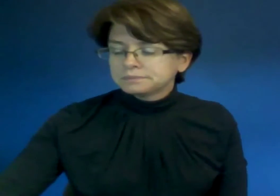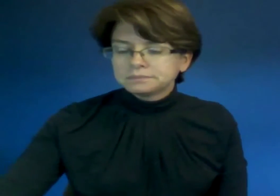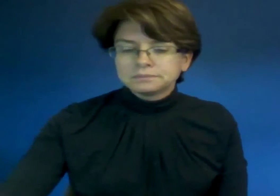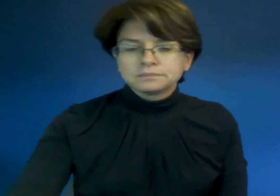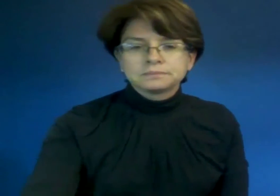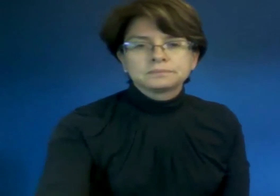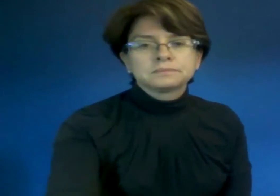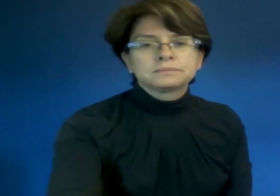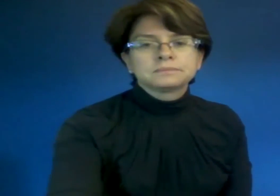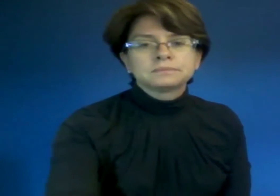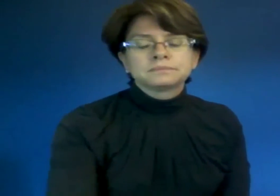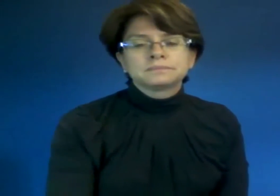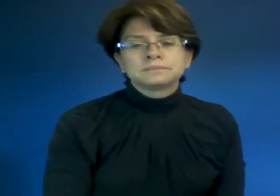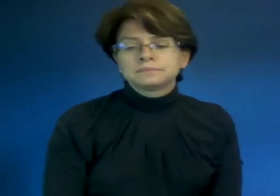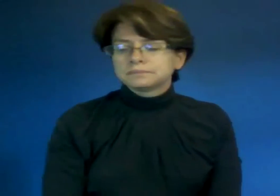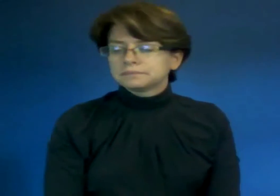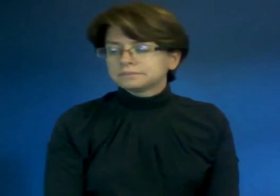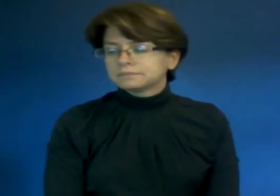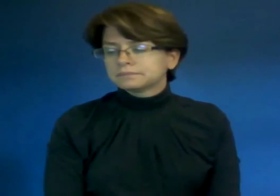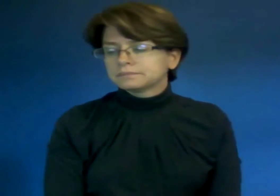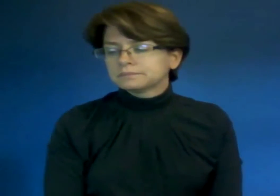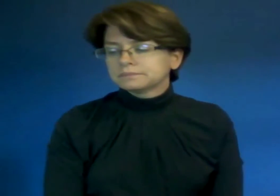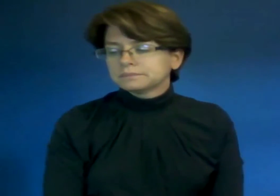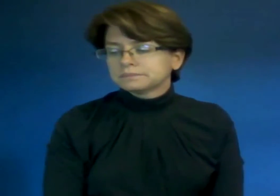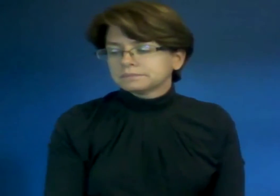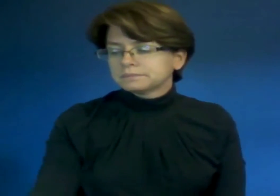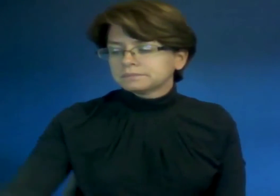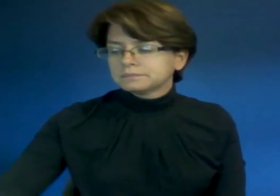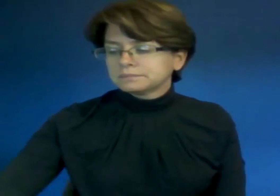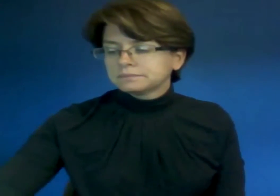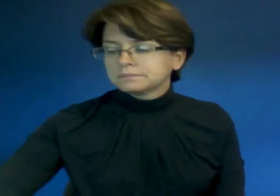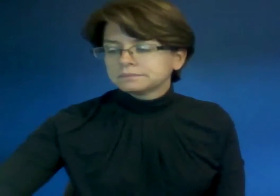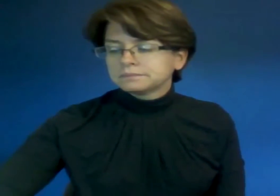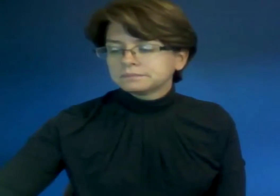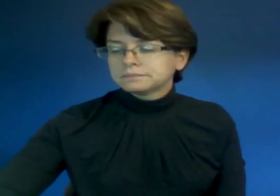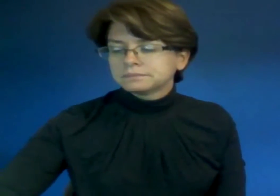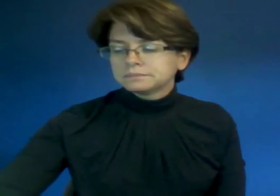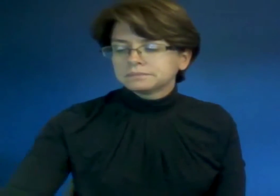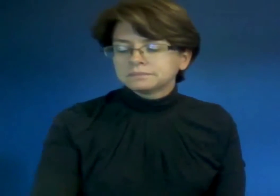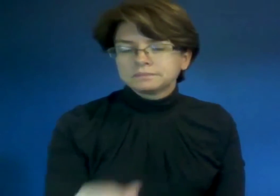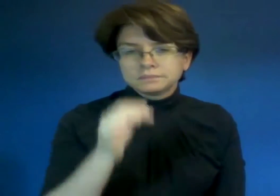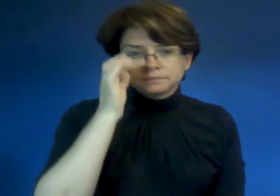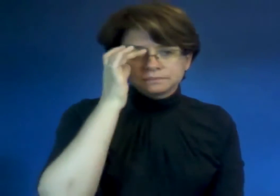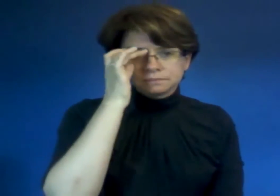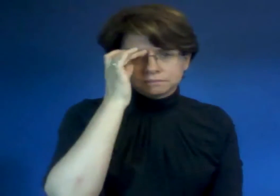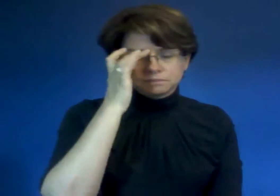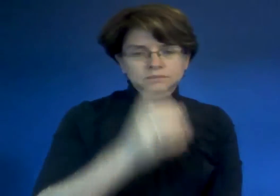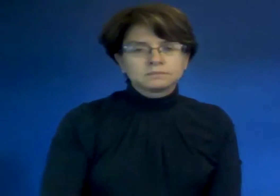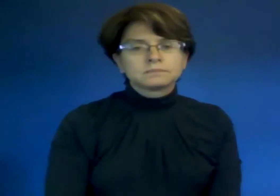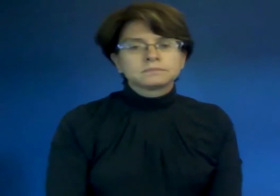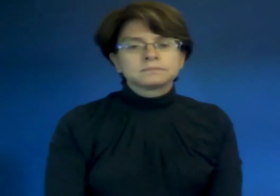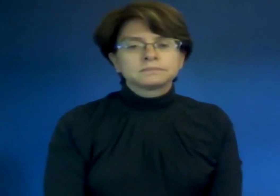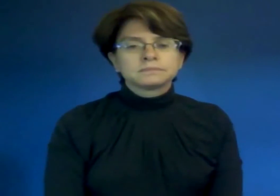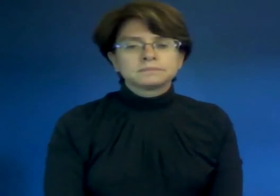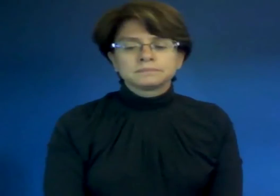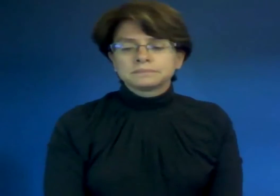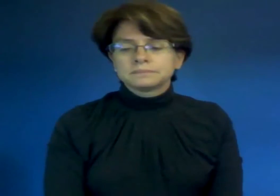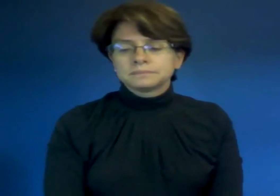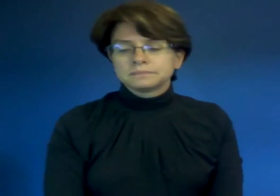Once the food particles are in their smallest form, they are then going to be absorbed. Absorption is a key process because without absorption, food